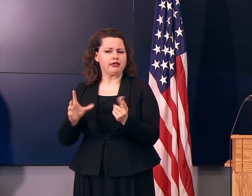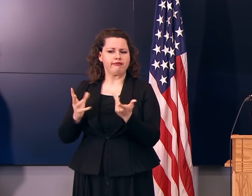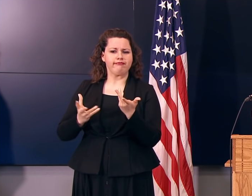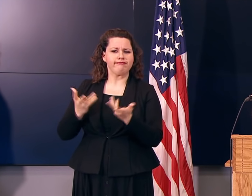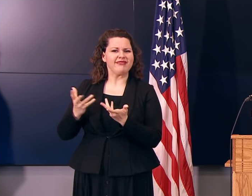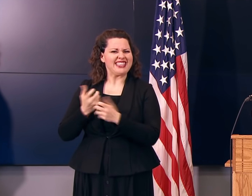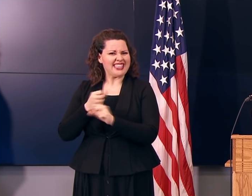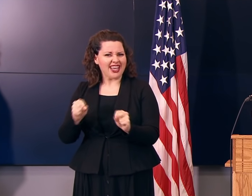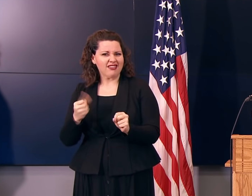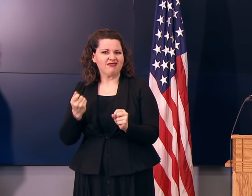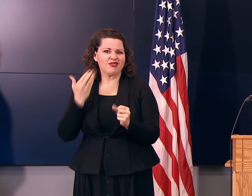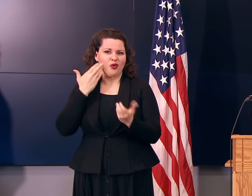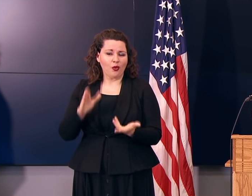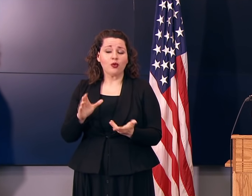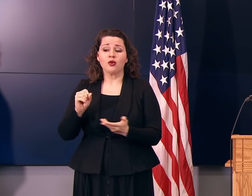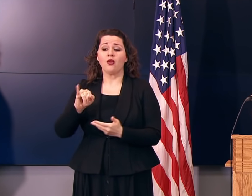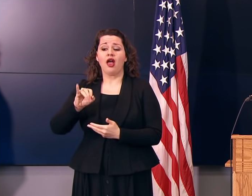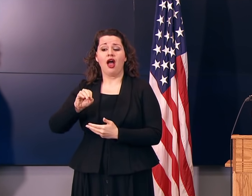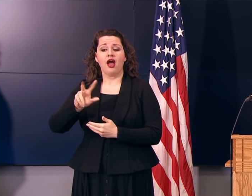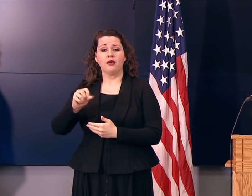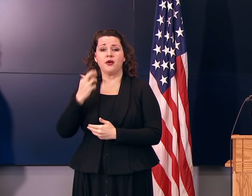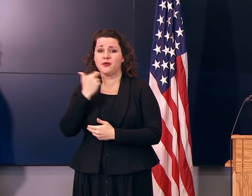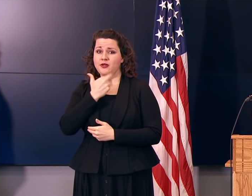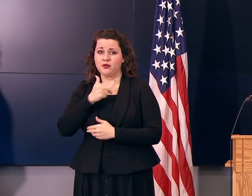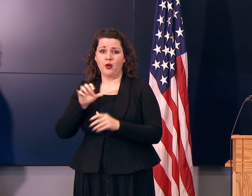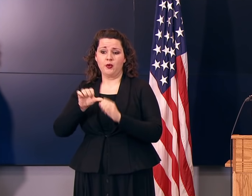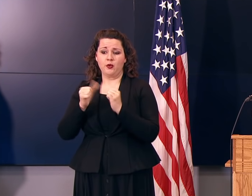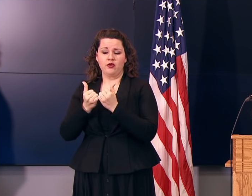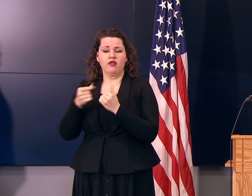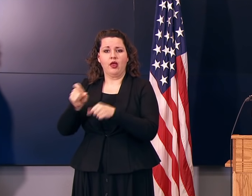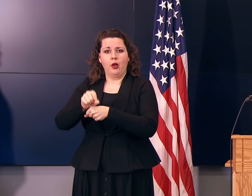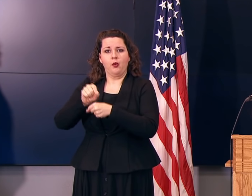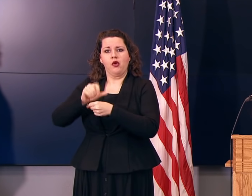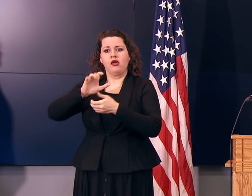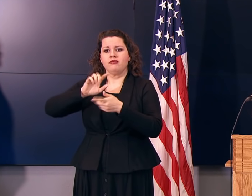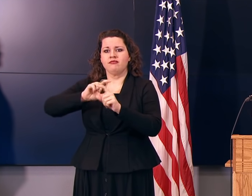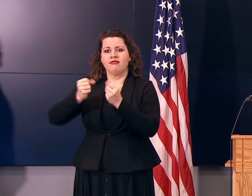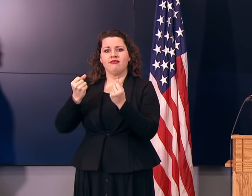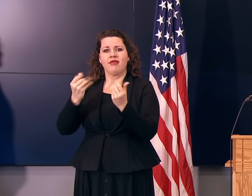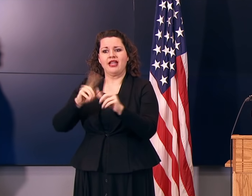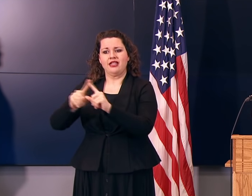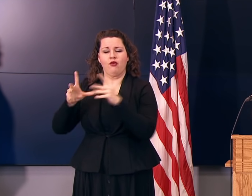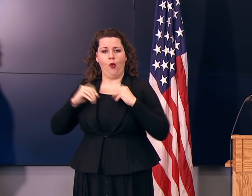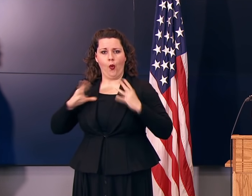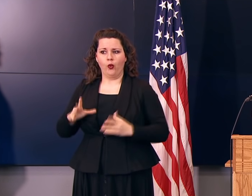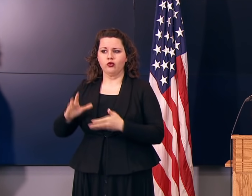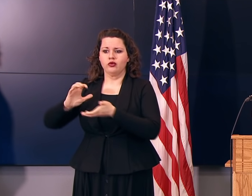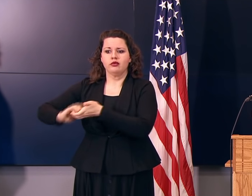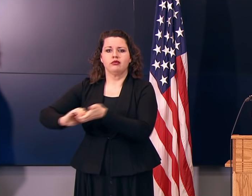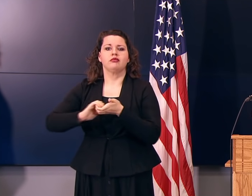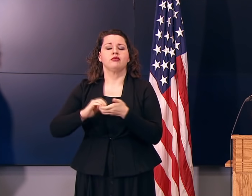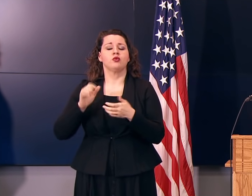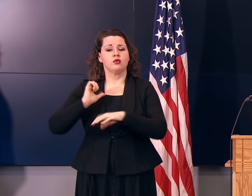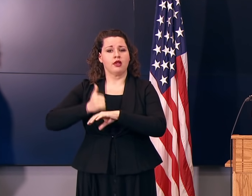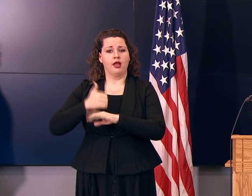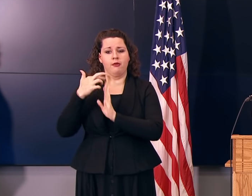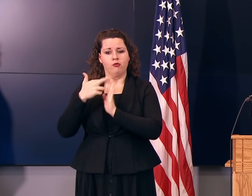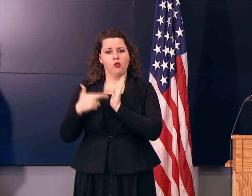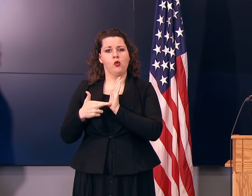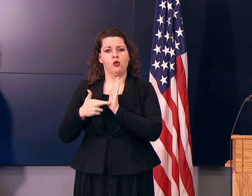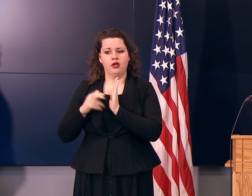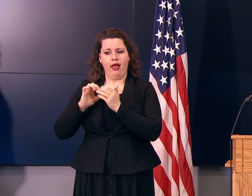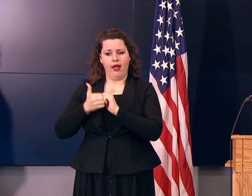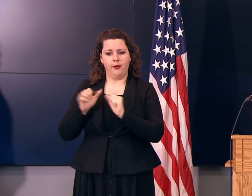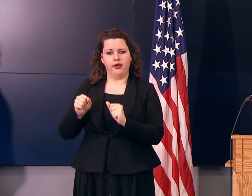The Iowa Restaurant Association worked proactively with owners across the state to establish guidelines for